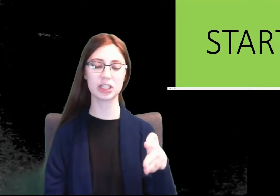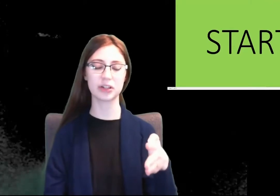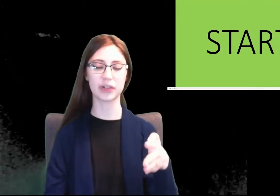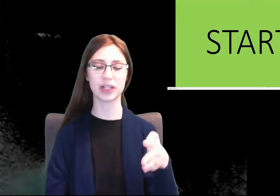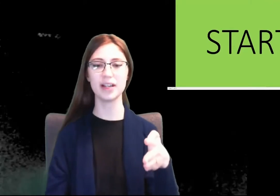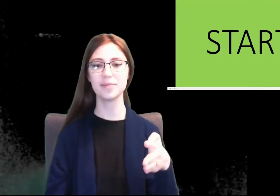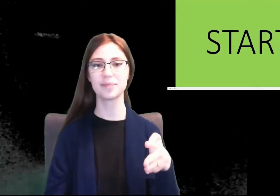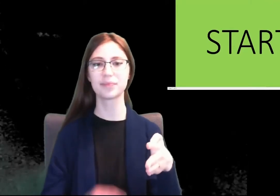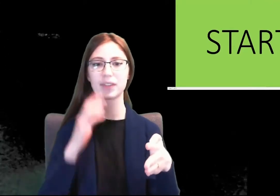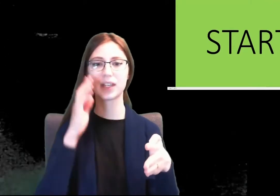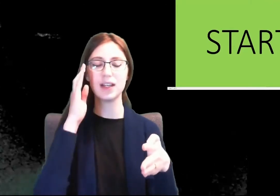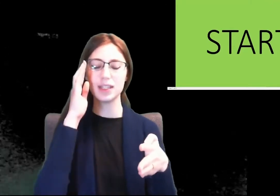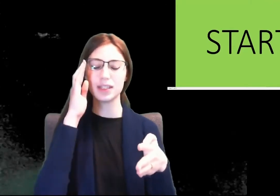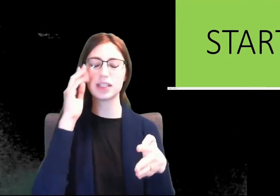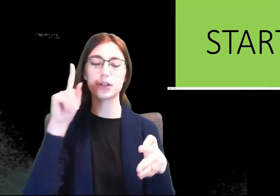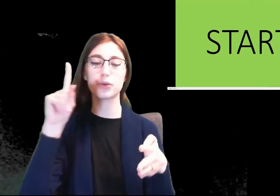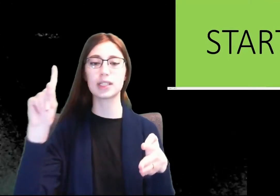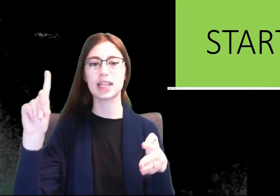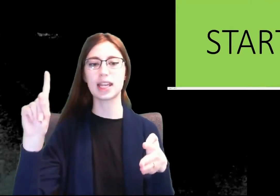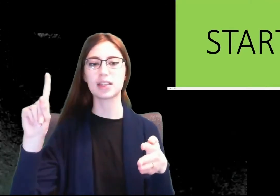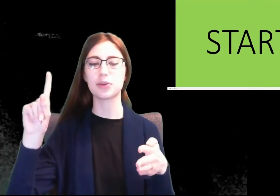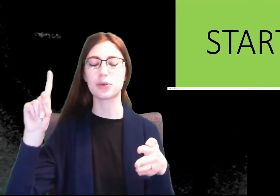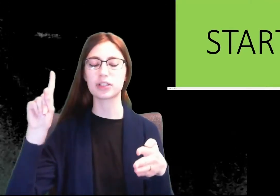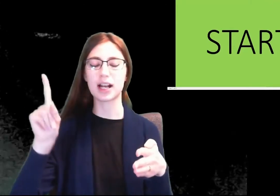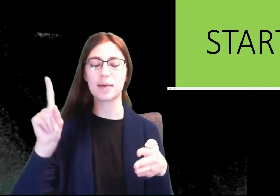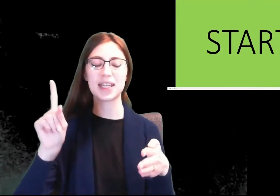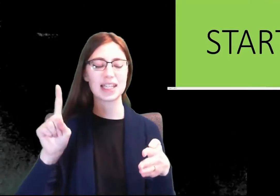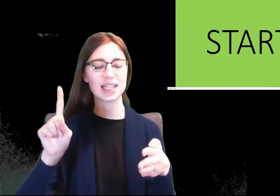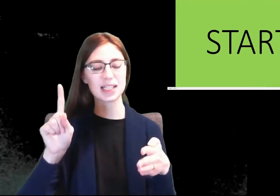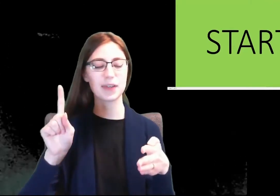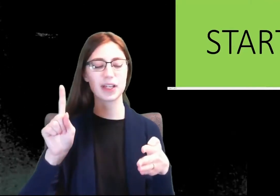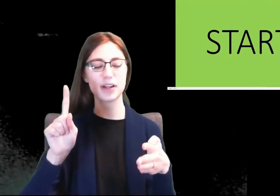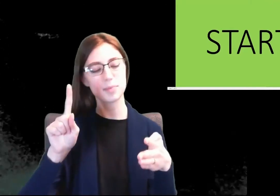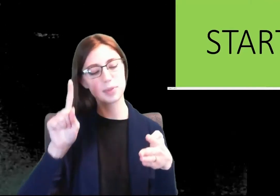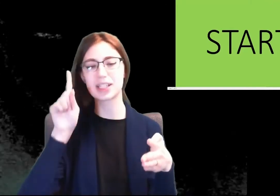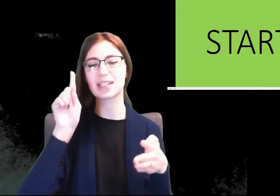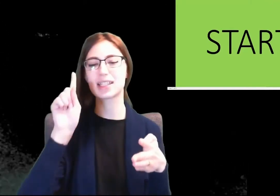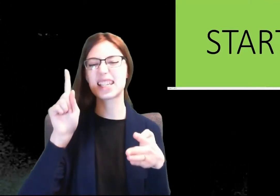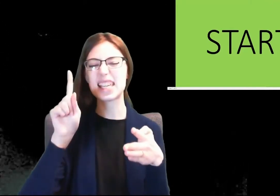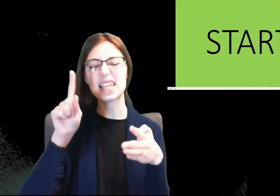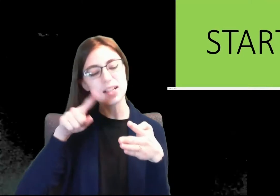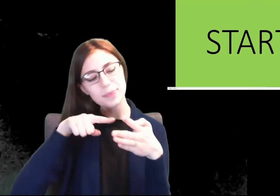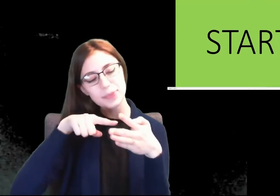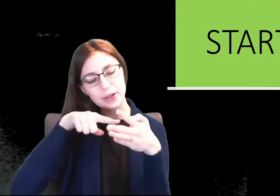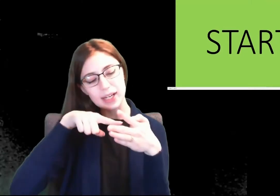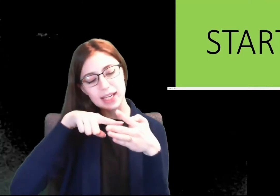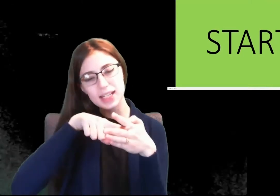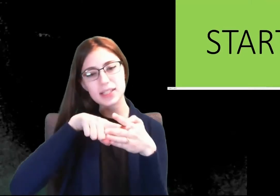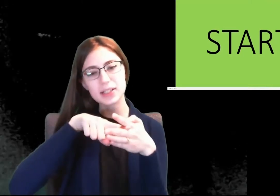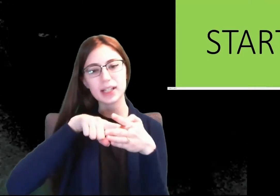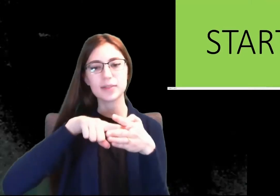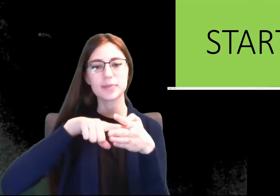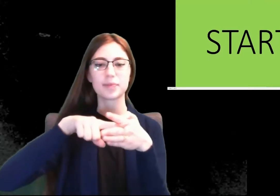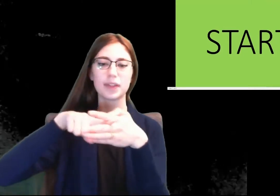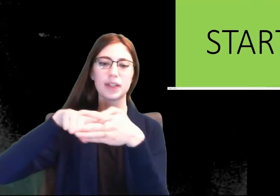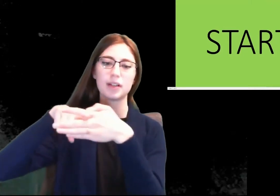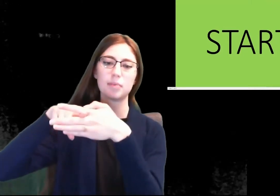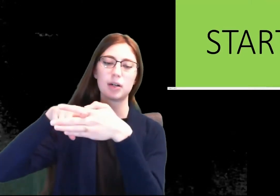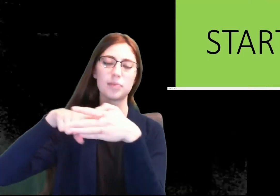over here. Then you're going to take your dominant index finger and pretend it's a key. You're going to insert it, palm